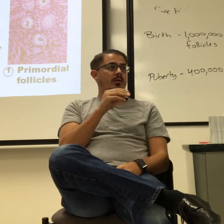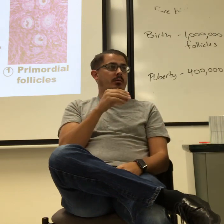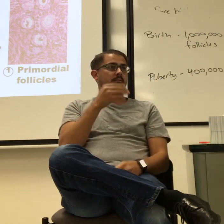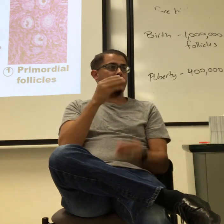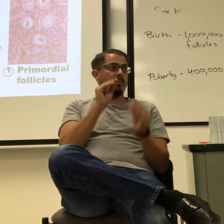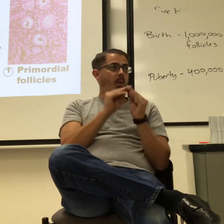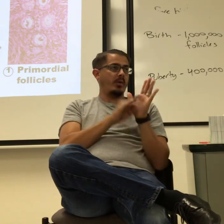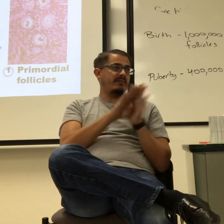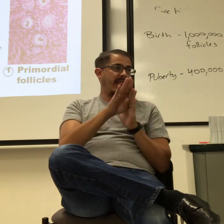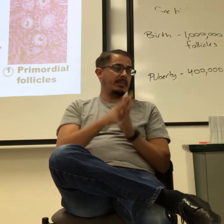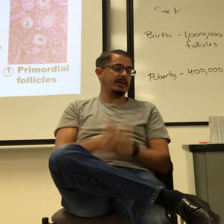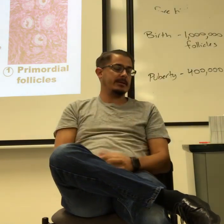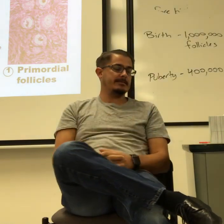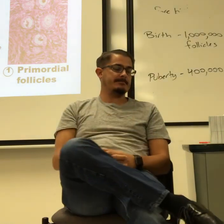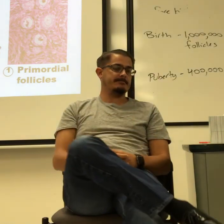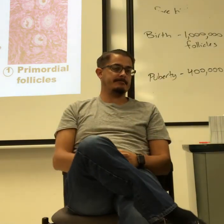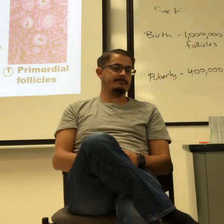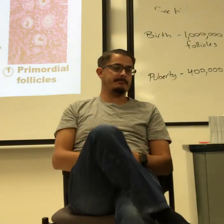further development.